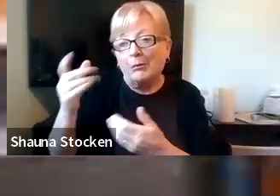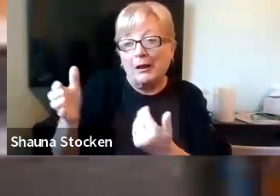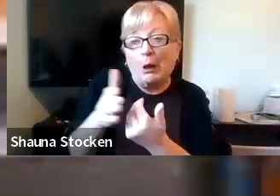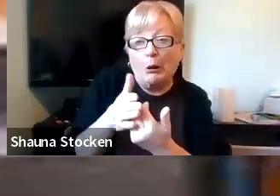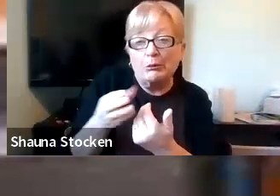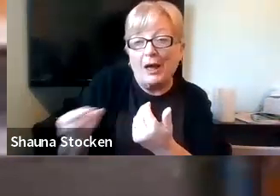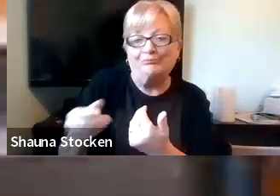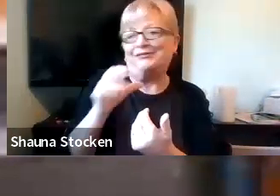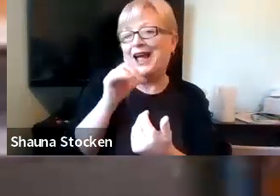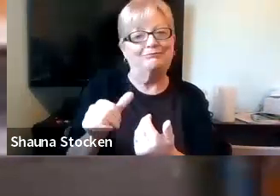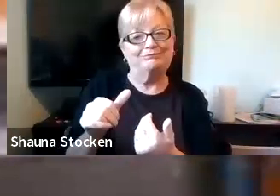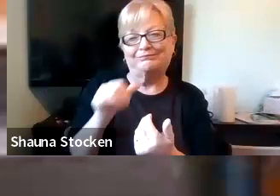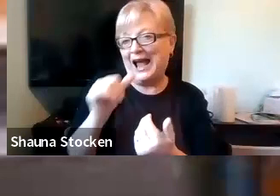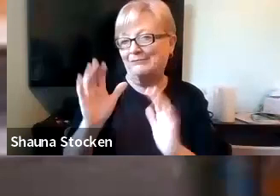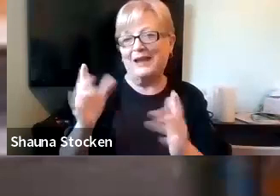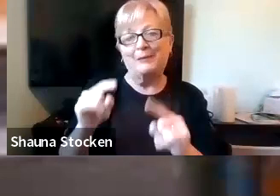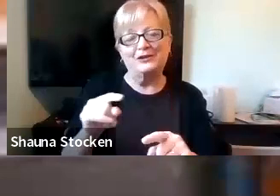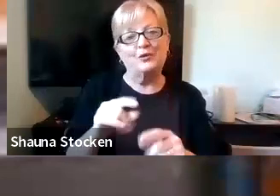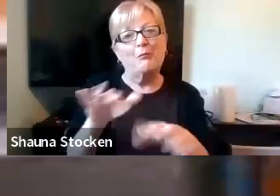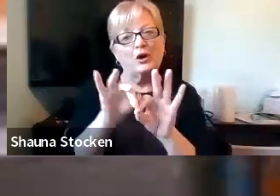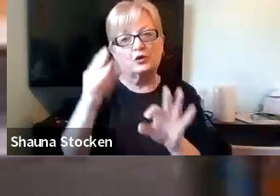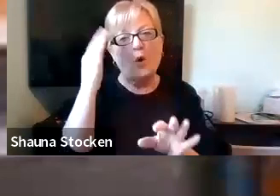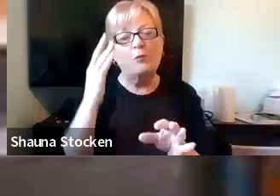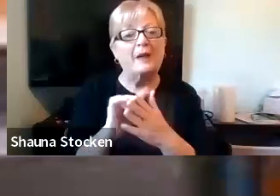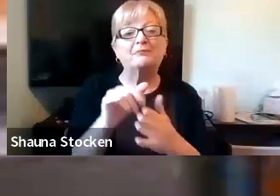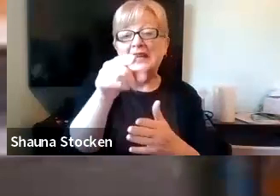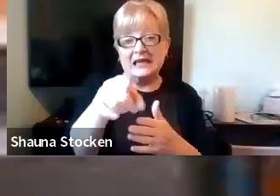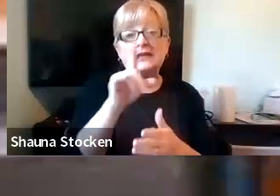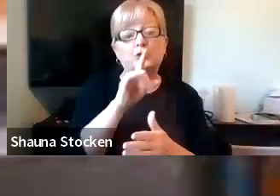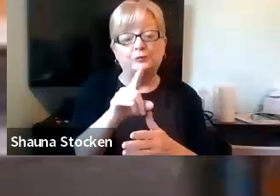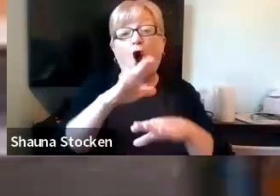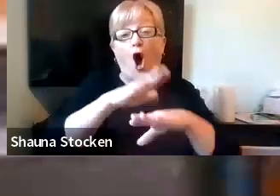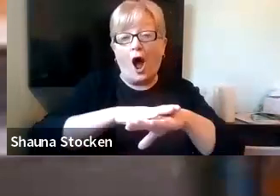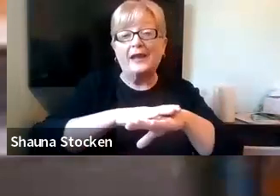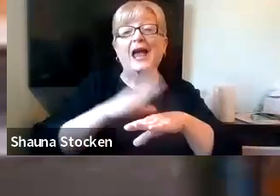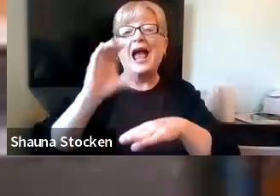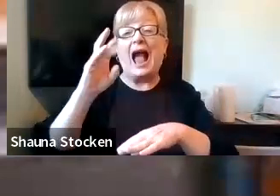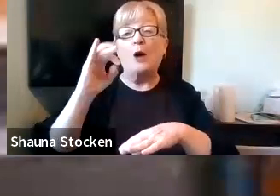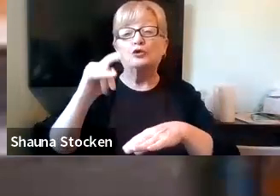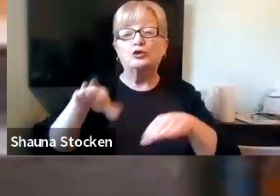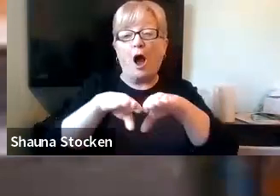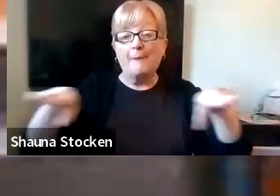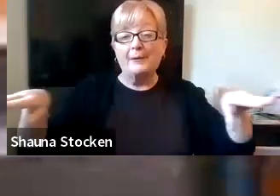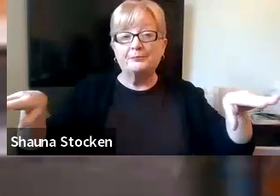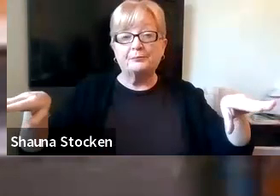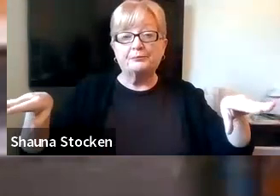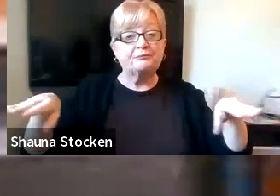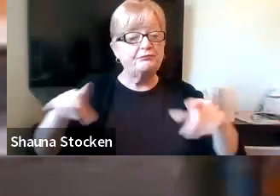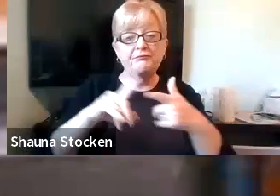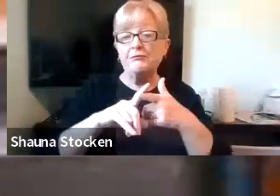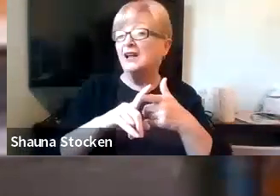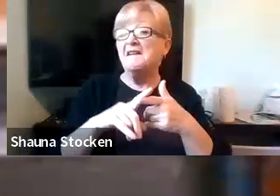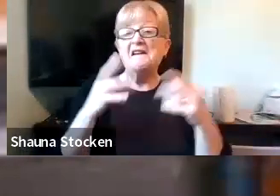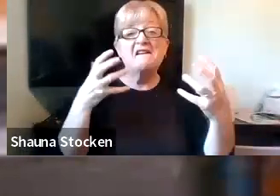that's important for that. The June oven is a countertop oven. It fits really nicely on just about any